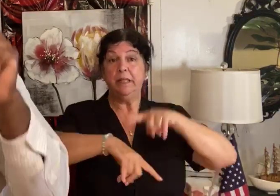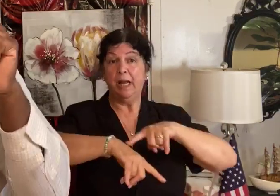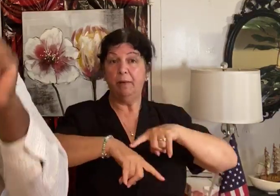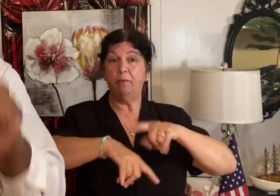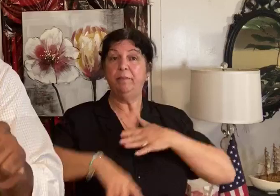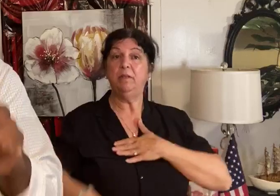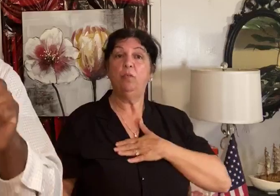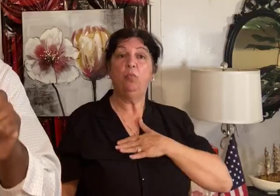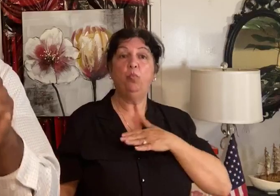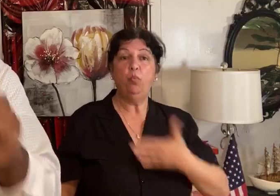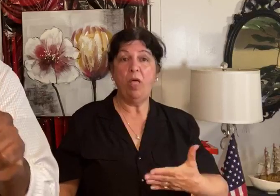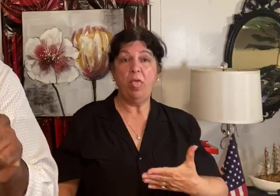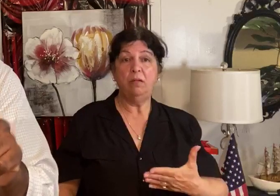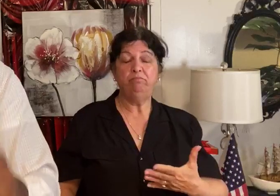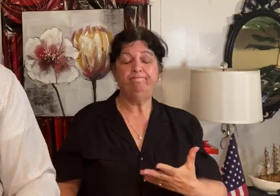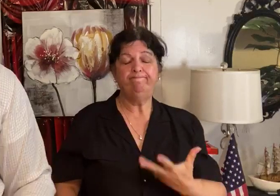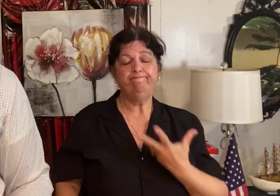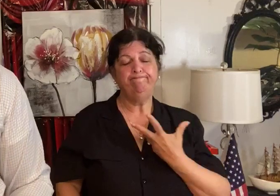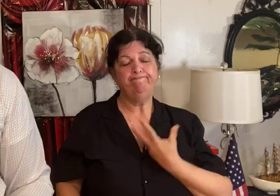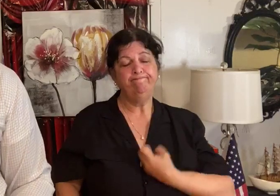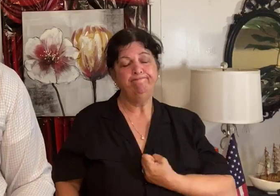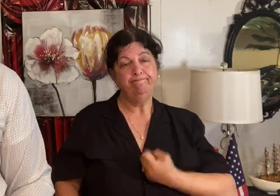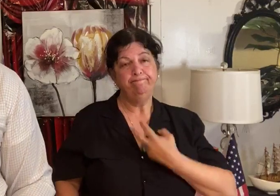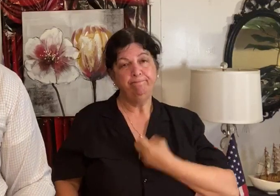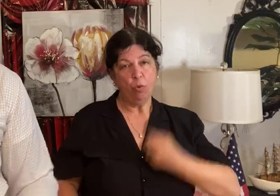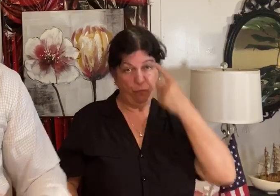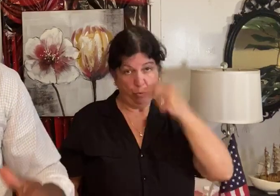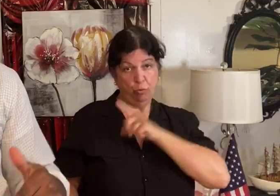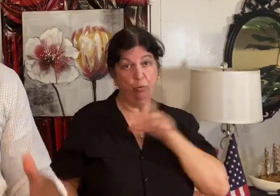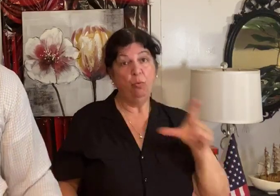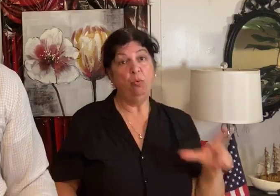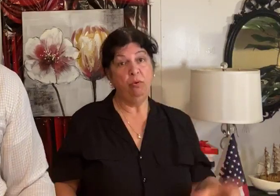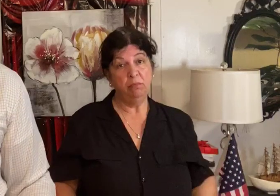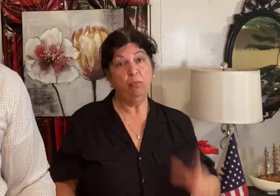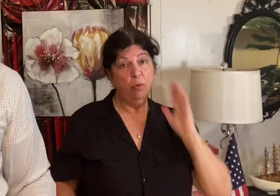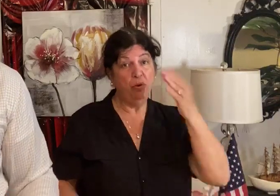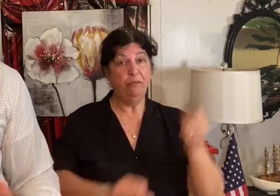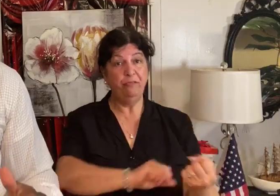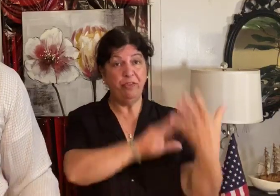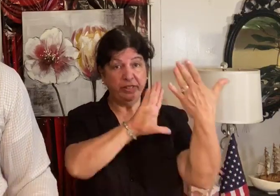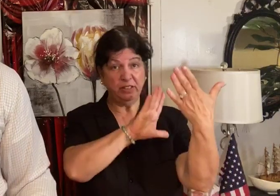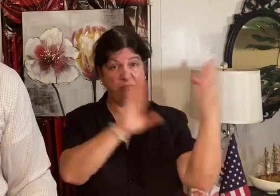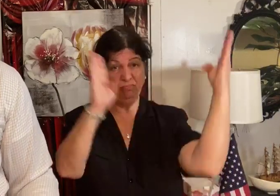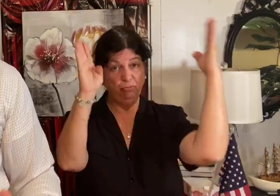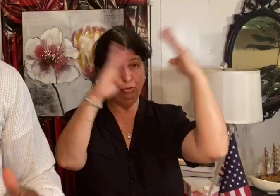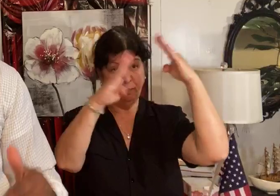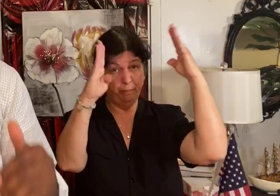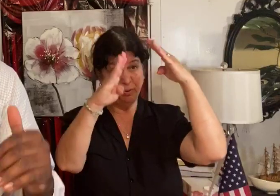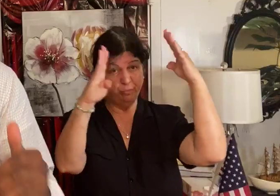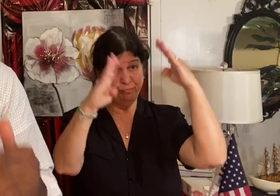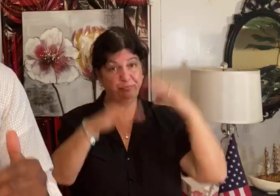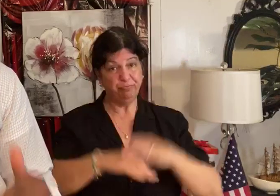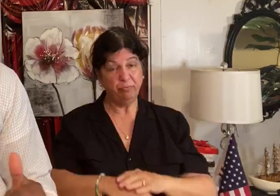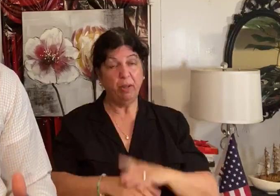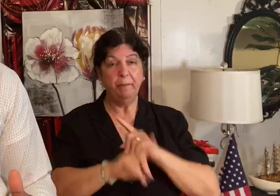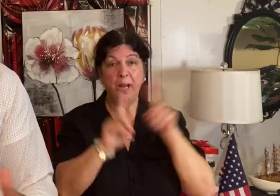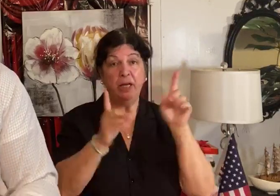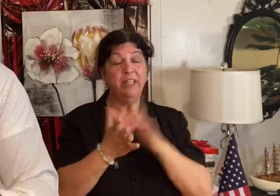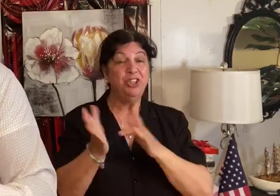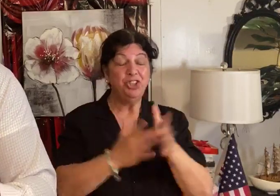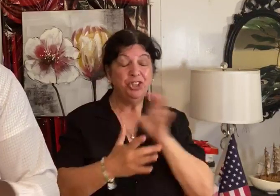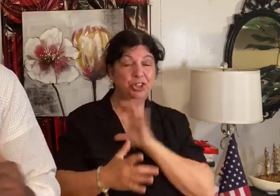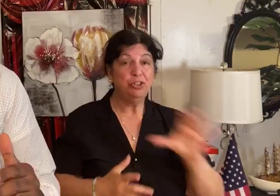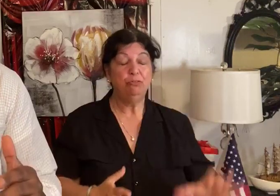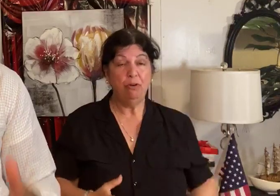willing to bear our cross for the Lord, and we will face tribulation. But again, in Jesus Christ,